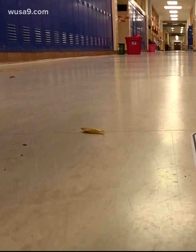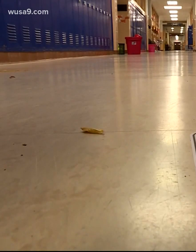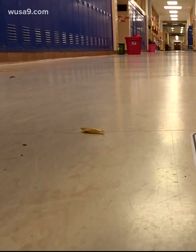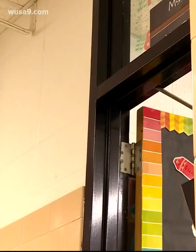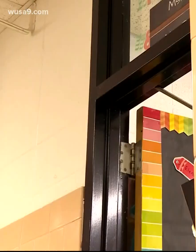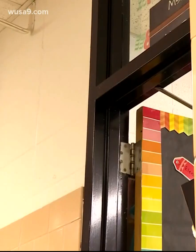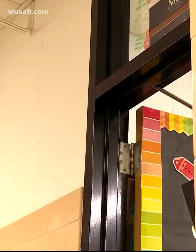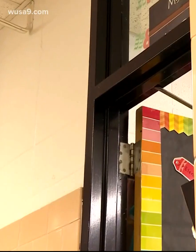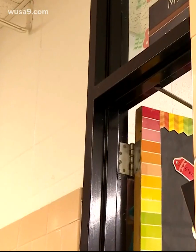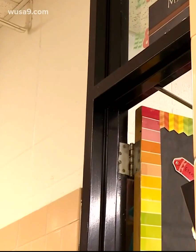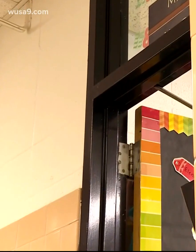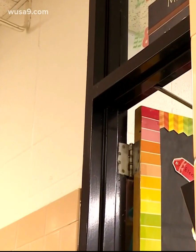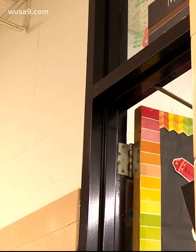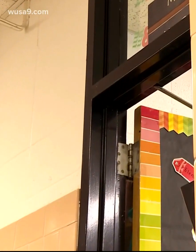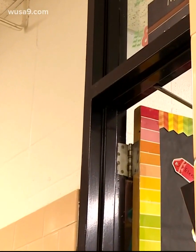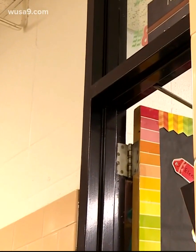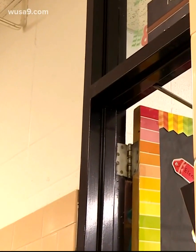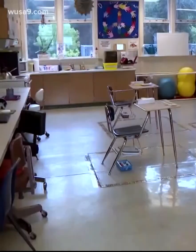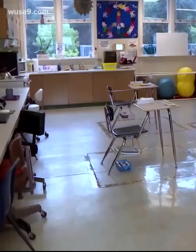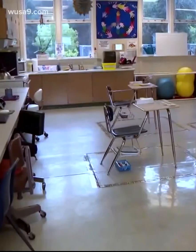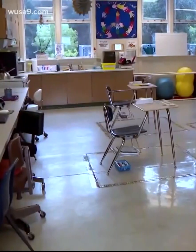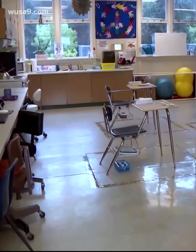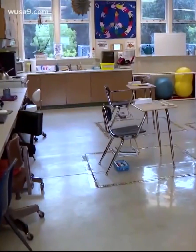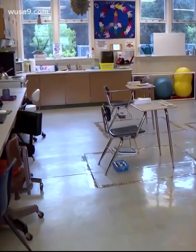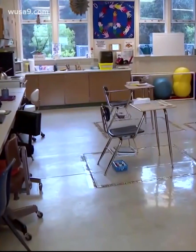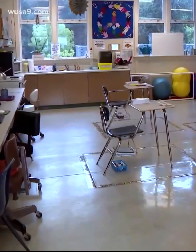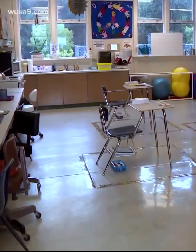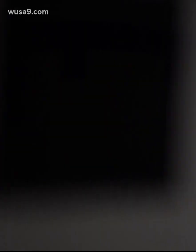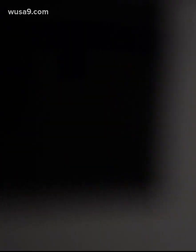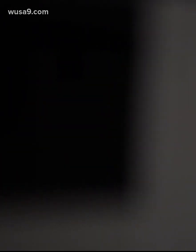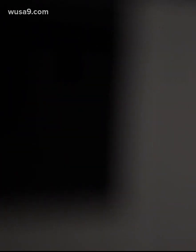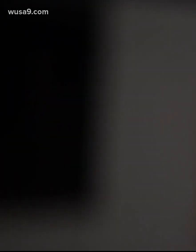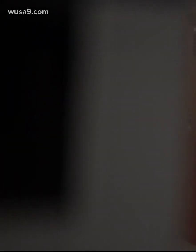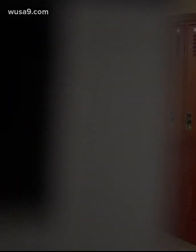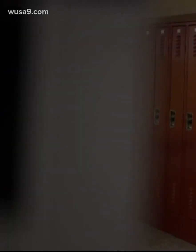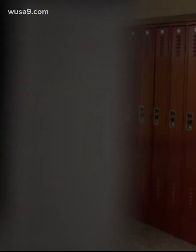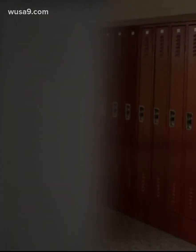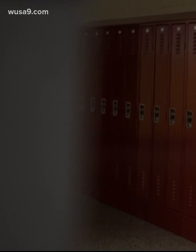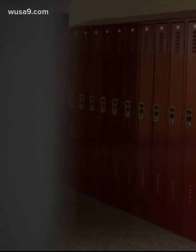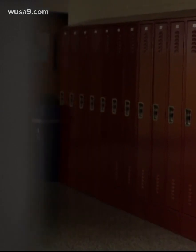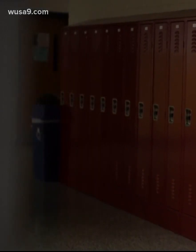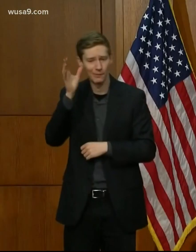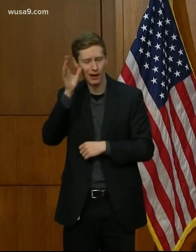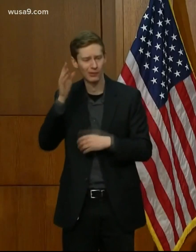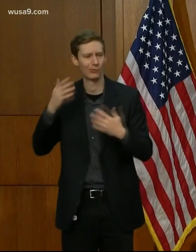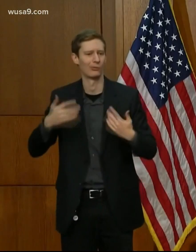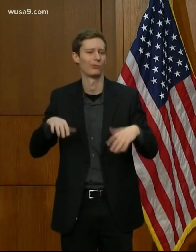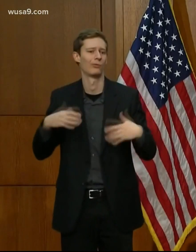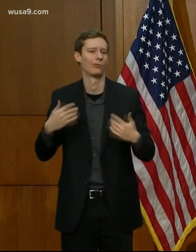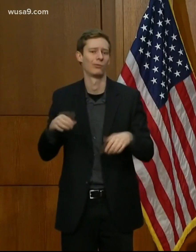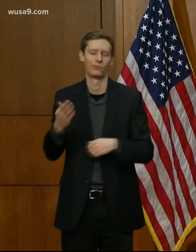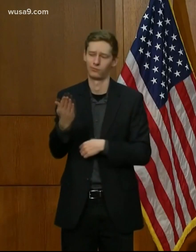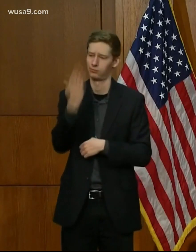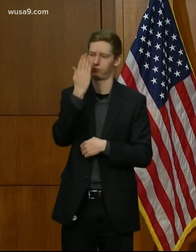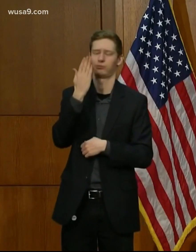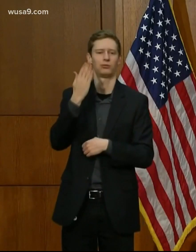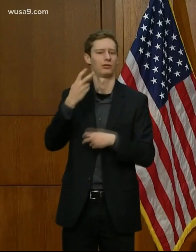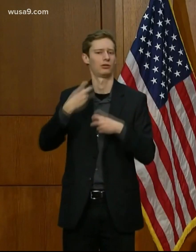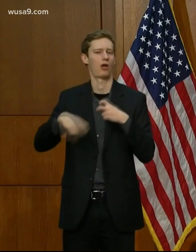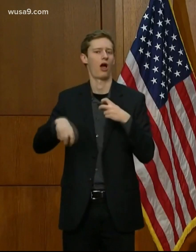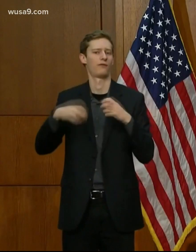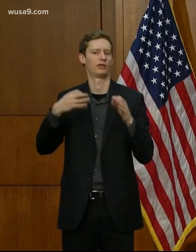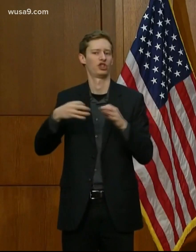Today, the governor set a March 15th deadline for school districts to provide in-person learning options. We've seen more data now.